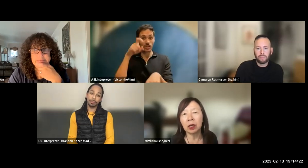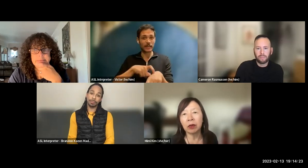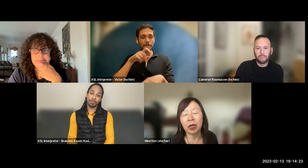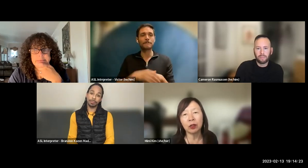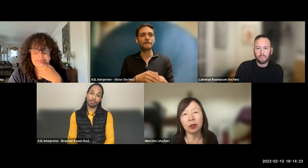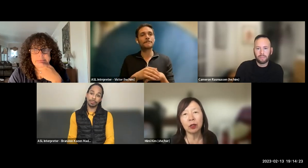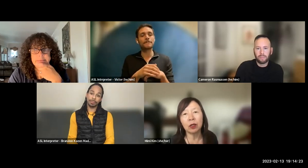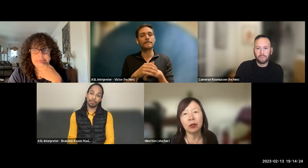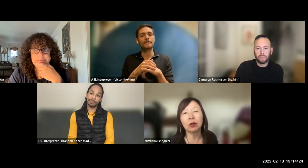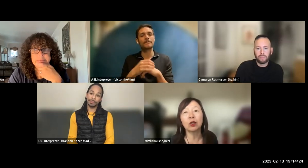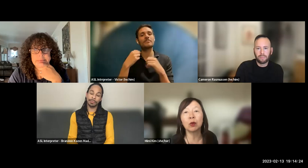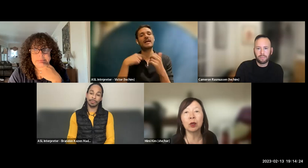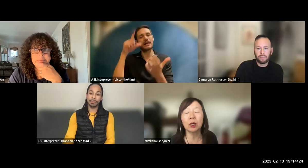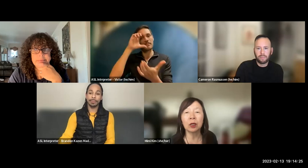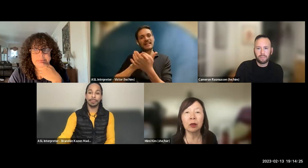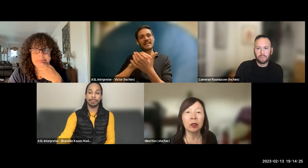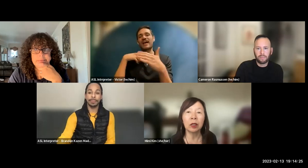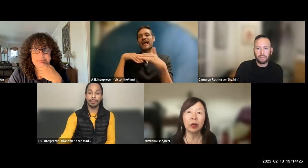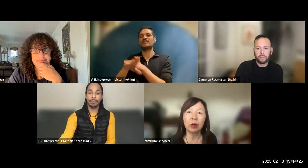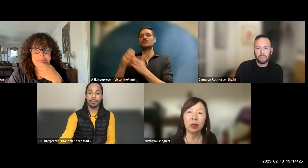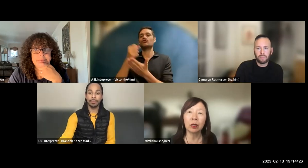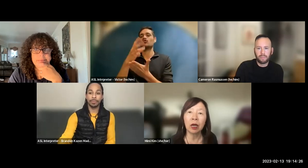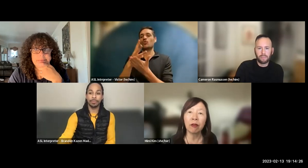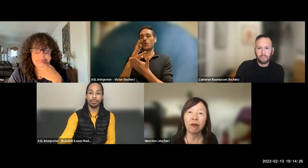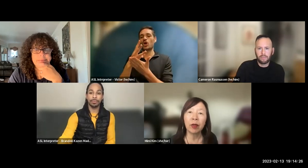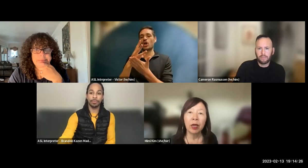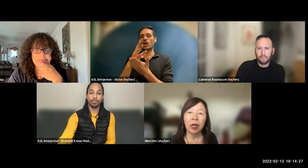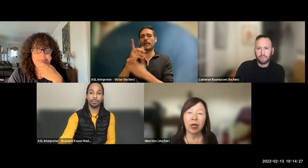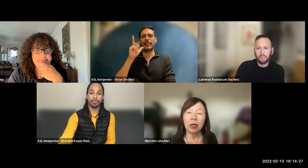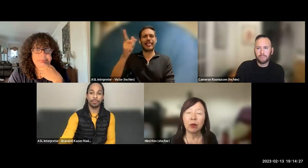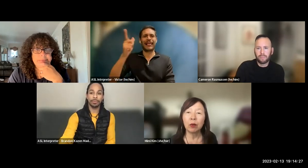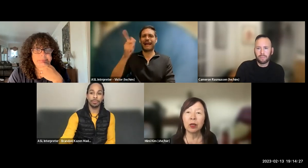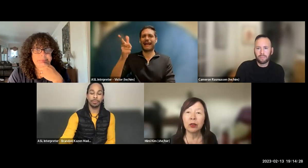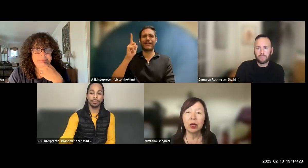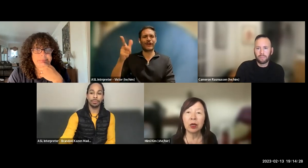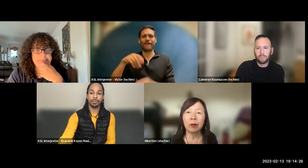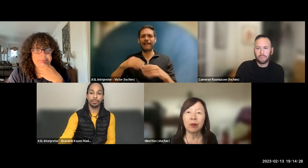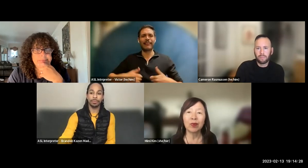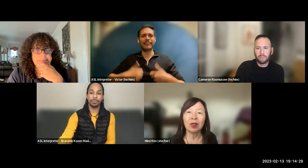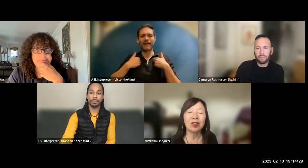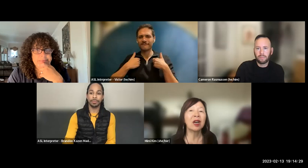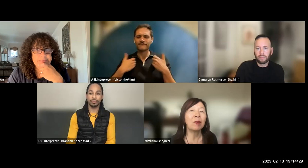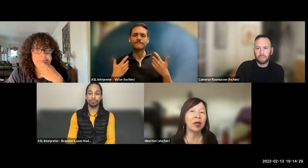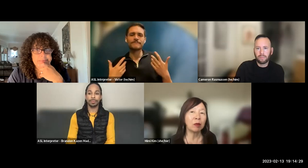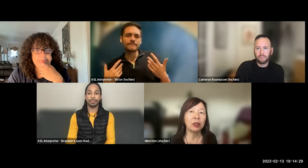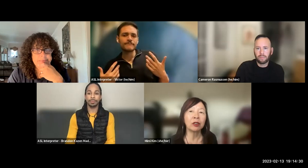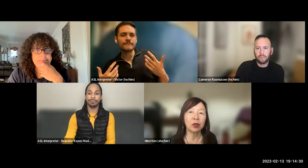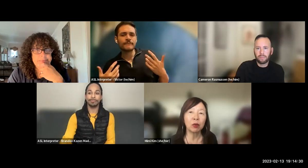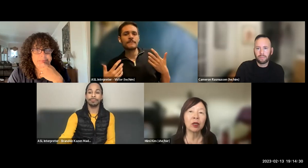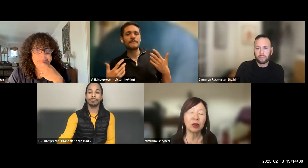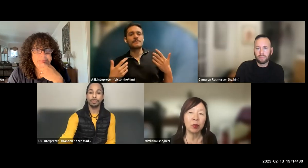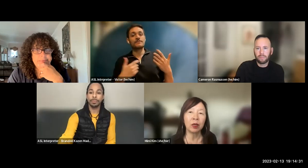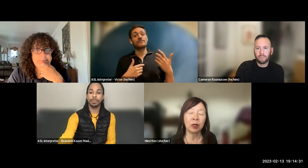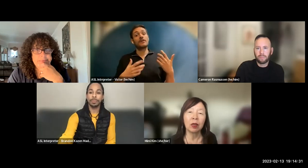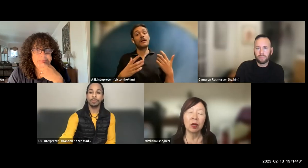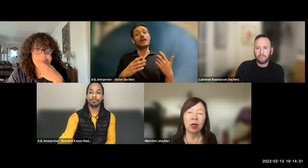I think I entered social work a little later in life and saw my abolitionist